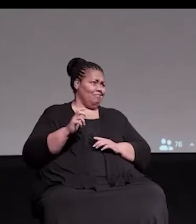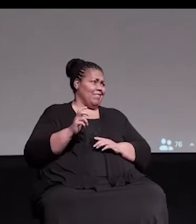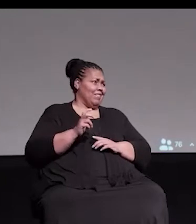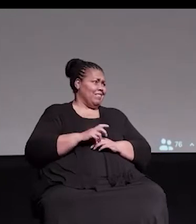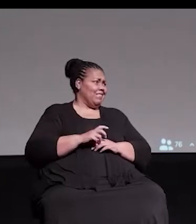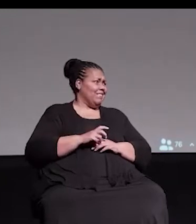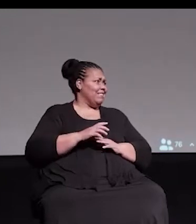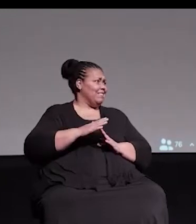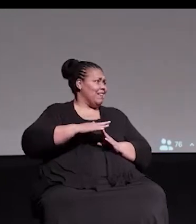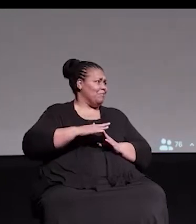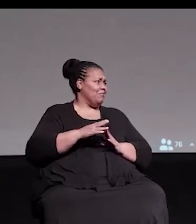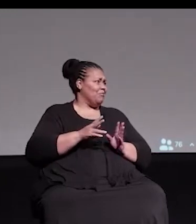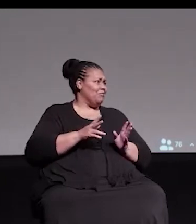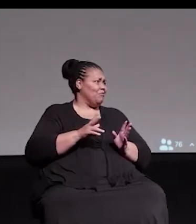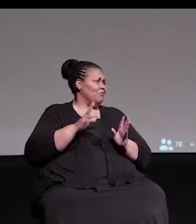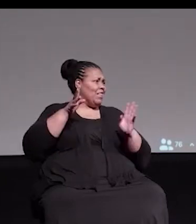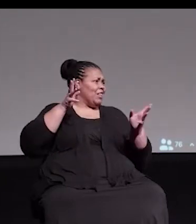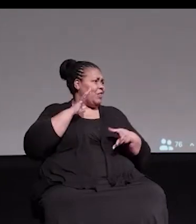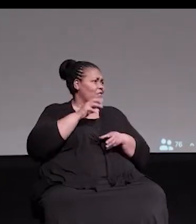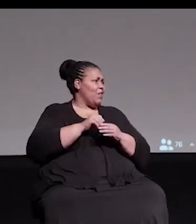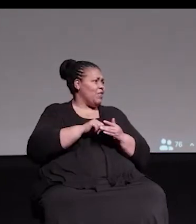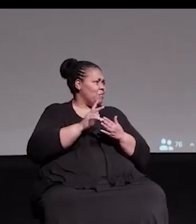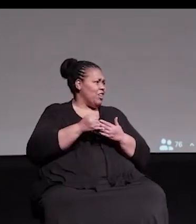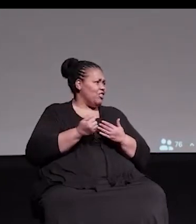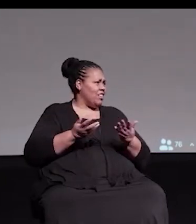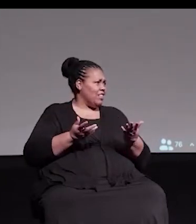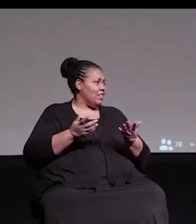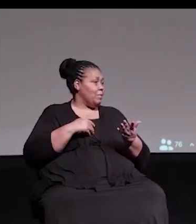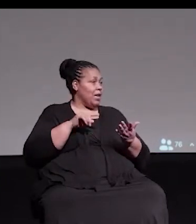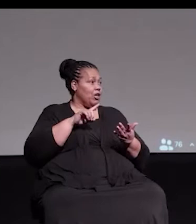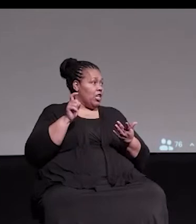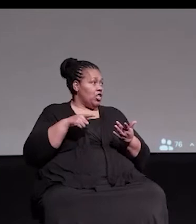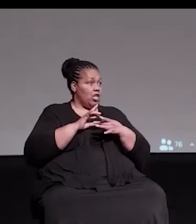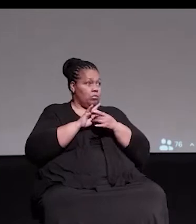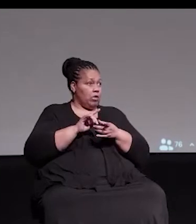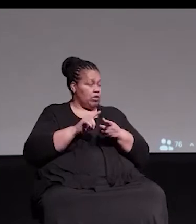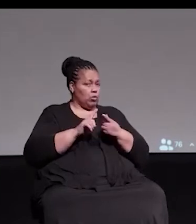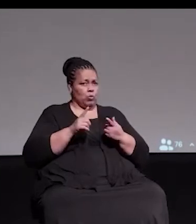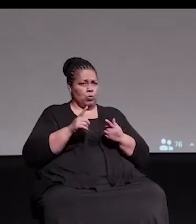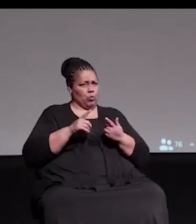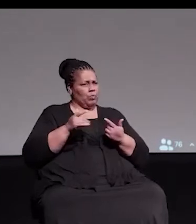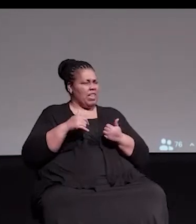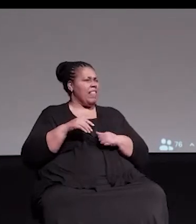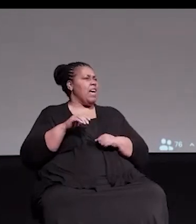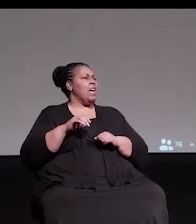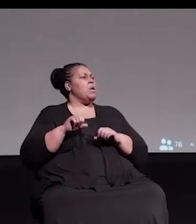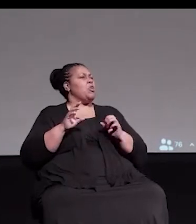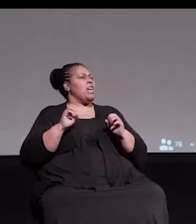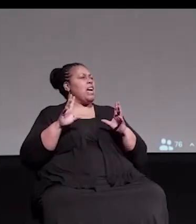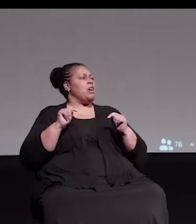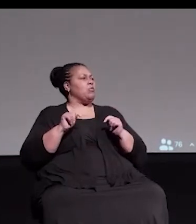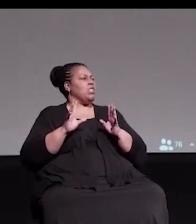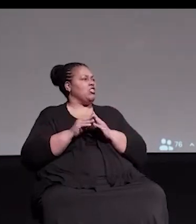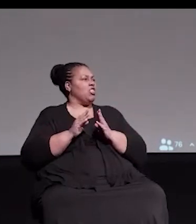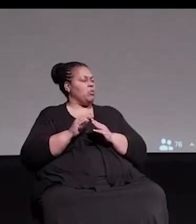the project. And my question stems from the breakout session with editors that I was in yesterday,